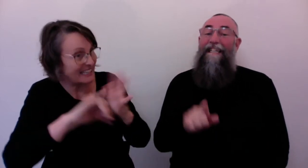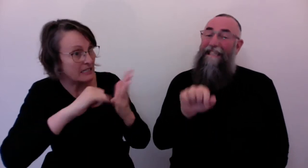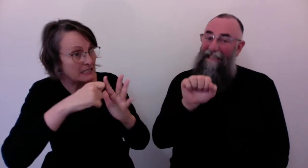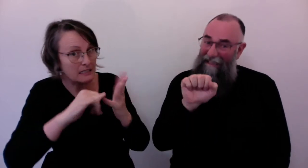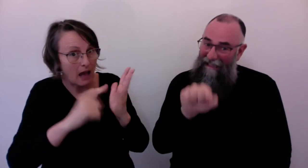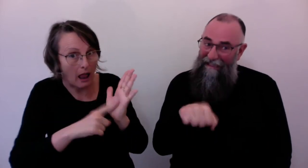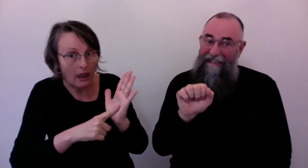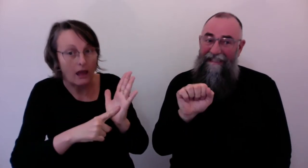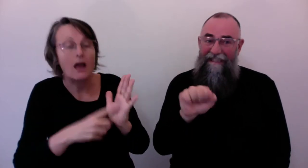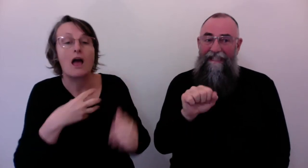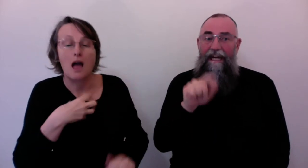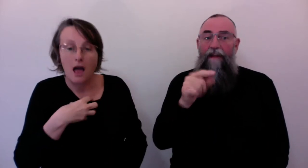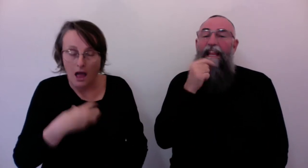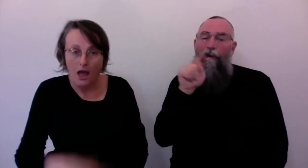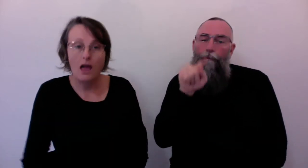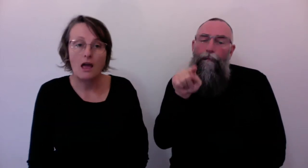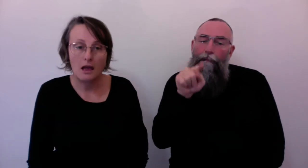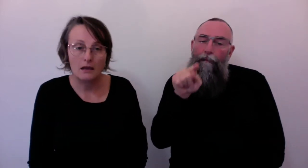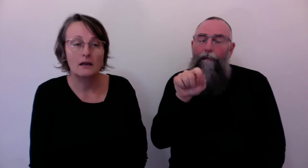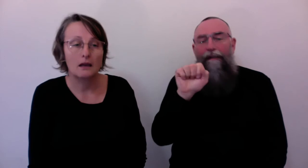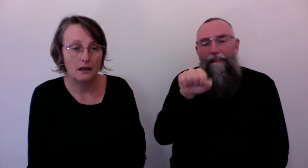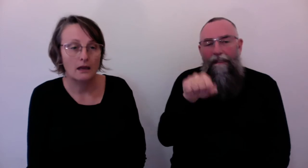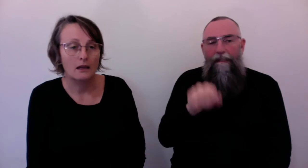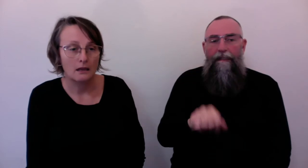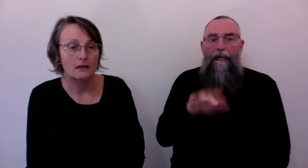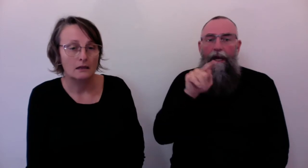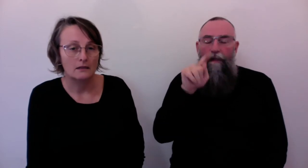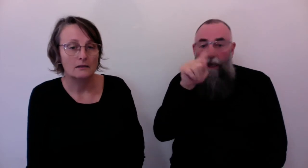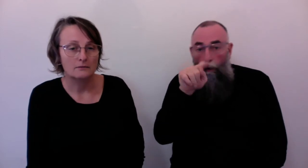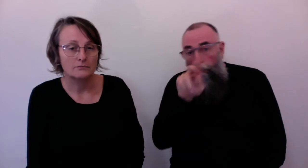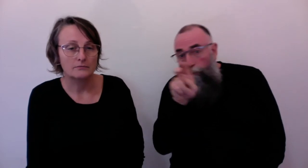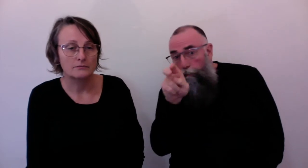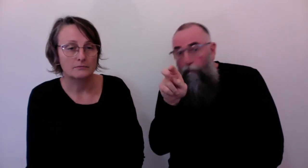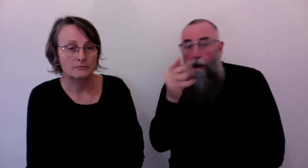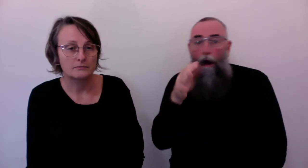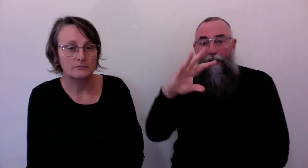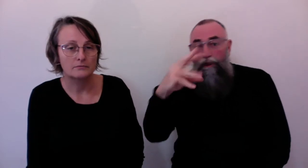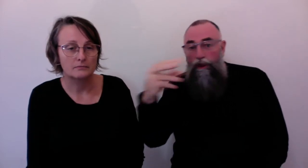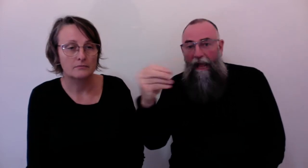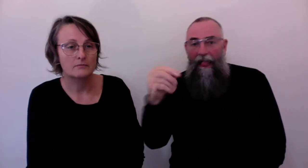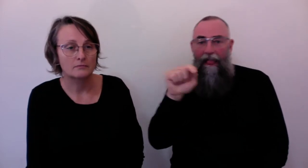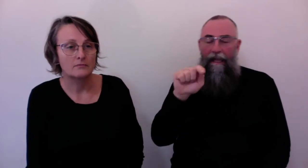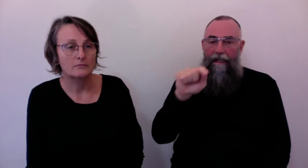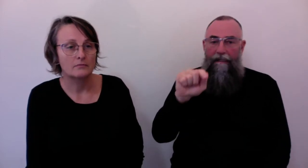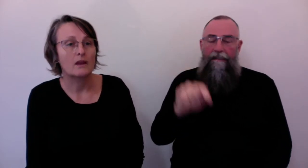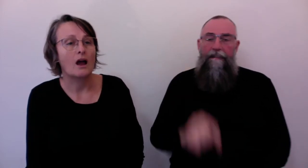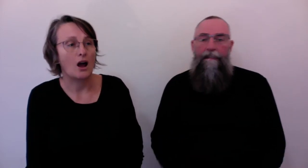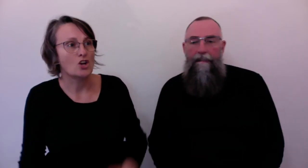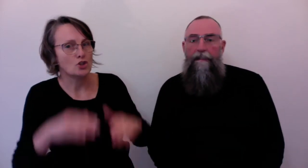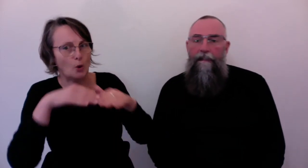That right. I get The it. little, Yeah. yeah. So that goes into the ear shell. So it Right. connects with the. So inside the skin is another machine